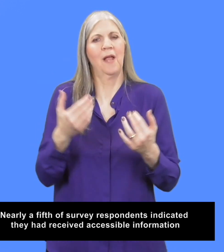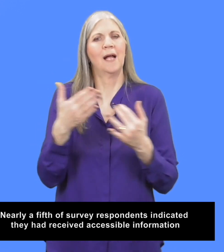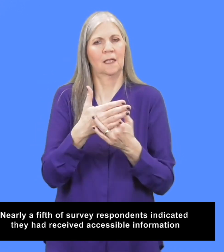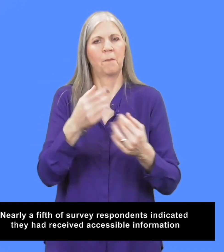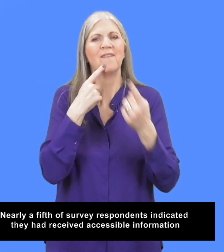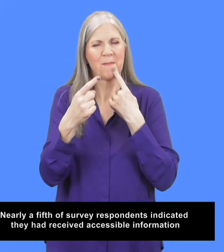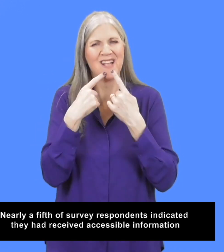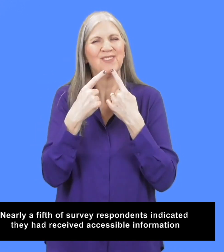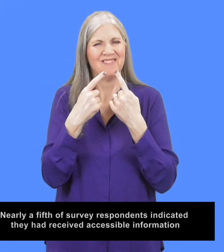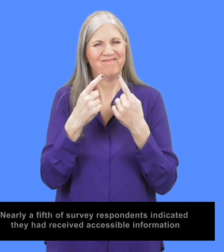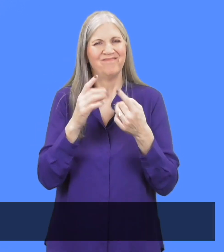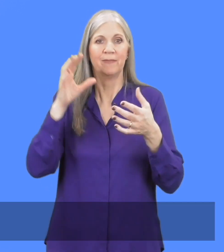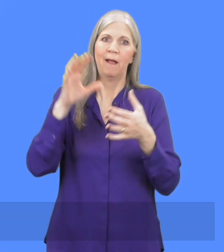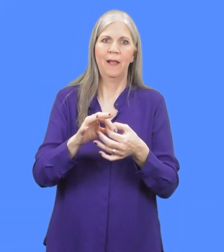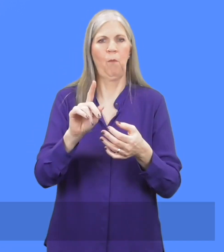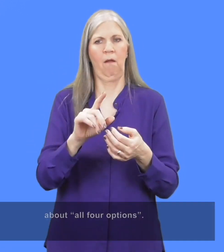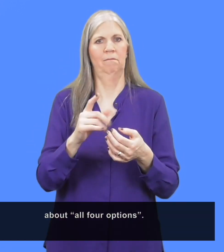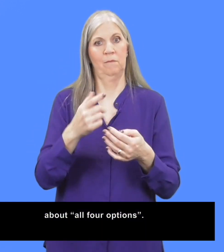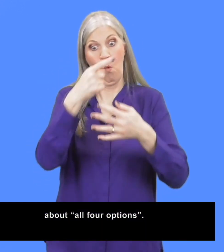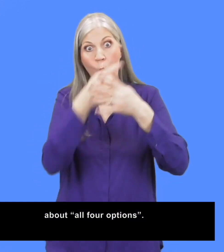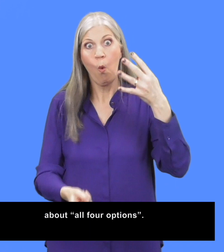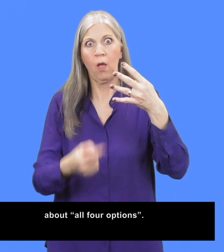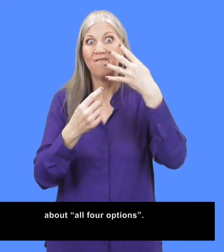information about all 4 options.